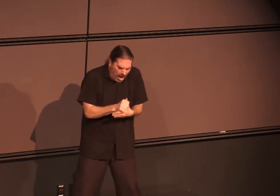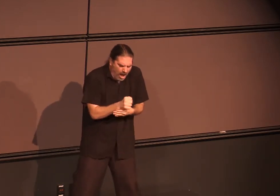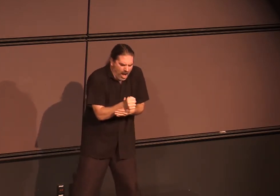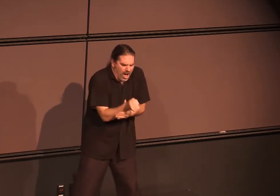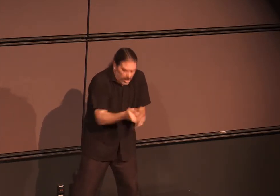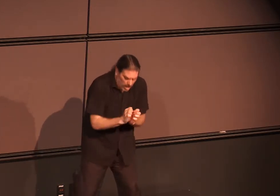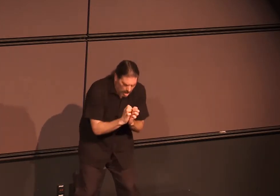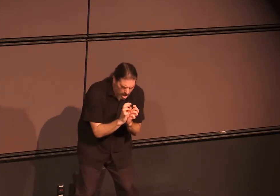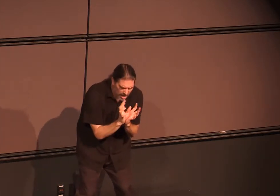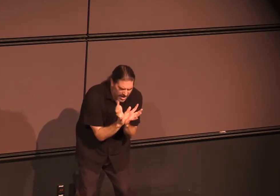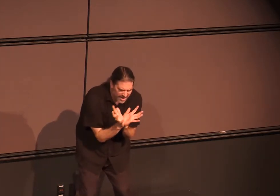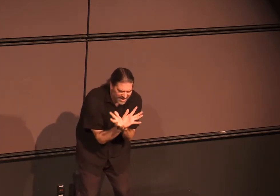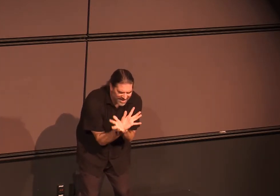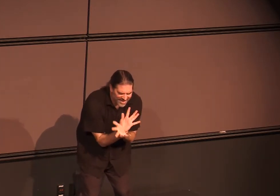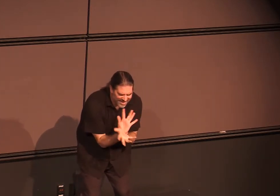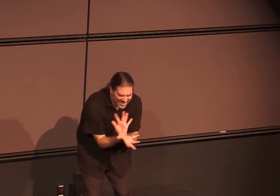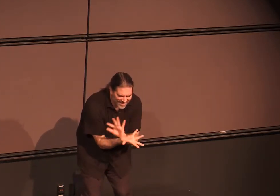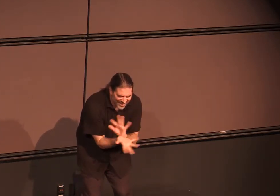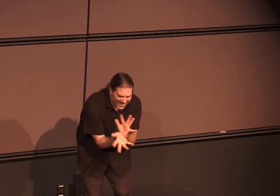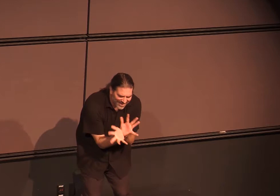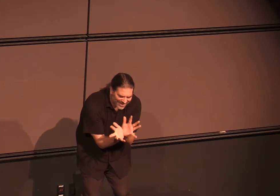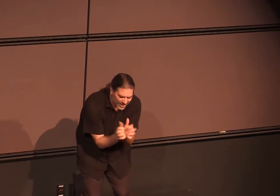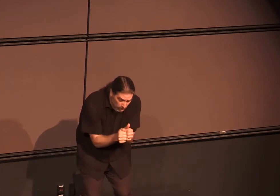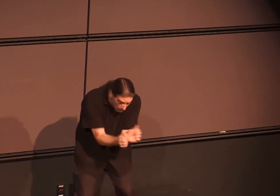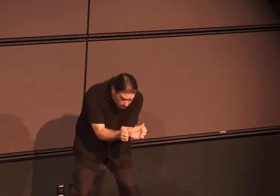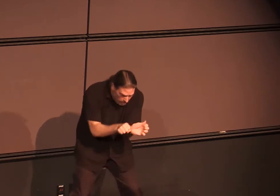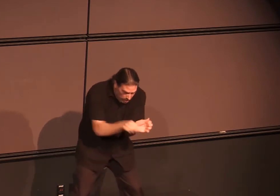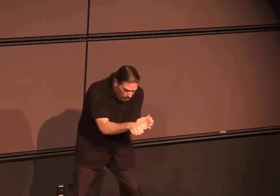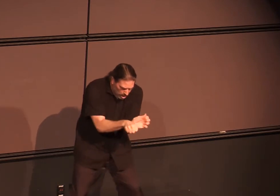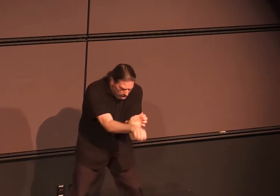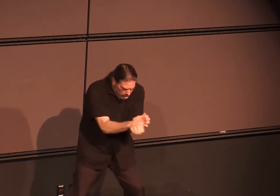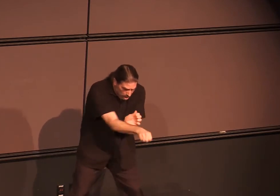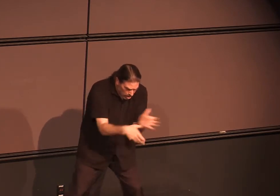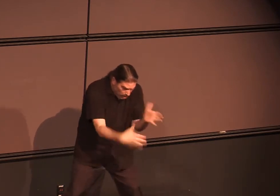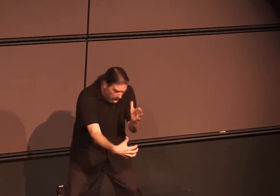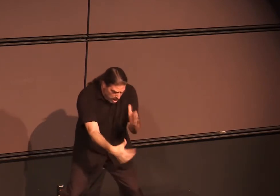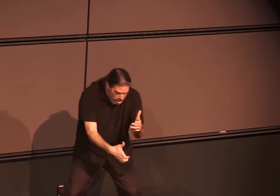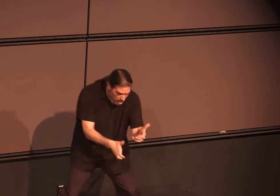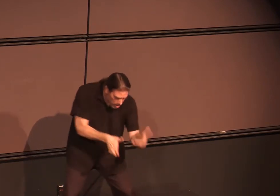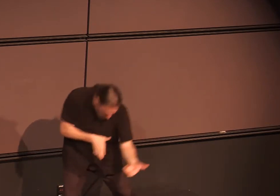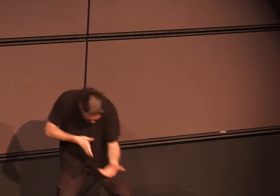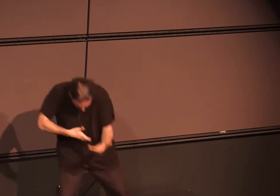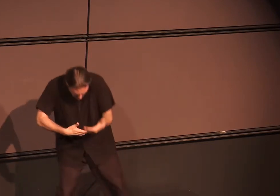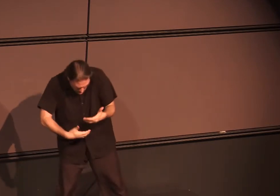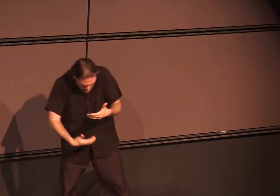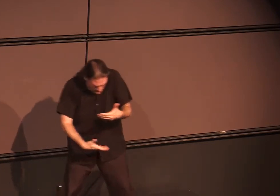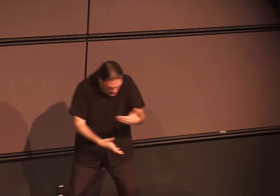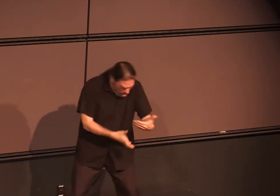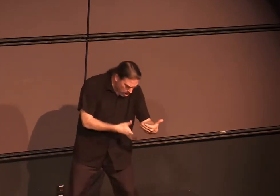through, and then the flower contracts, and then the baby, the whole baby.